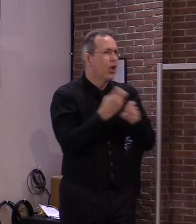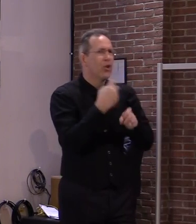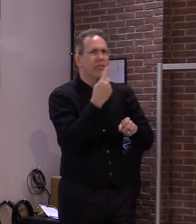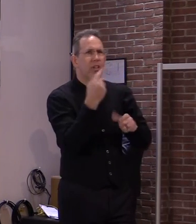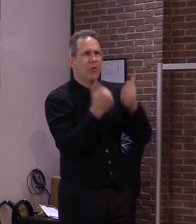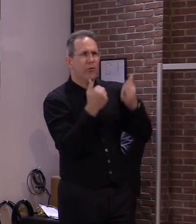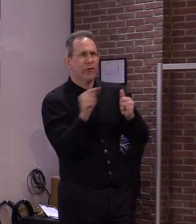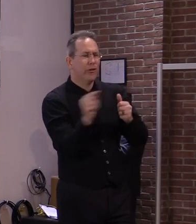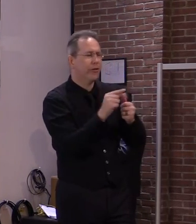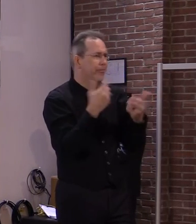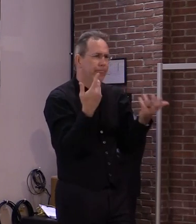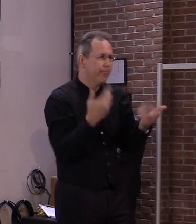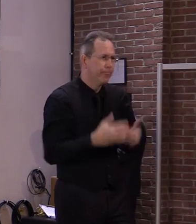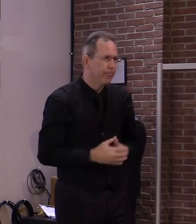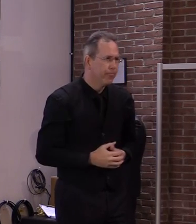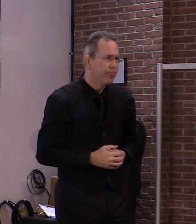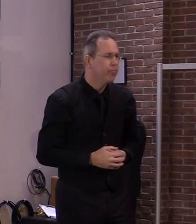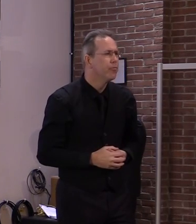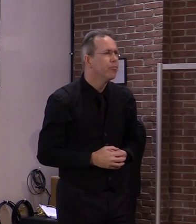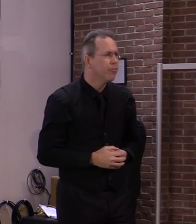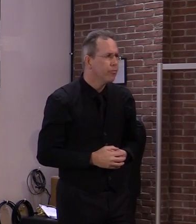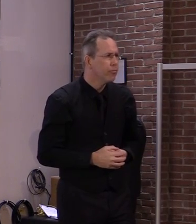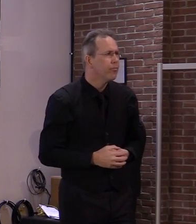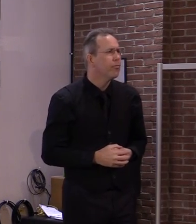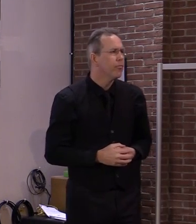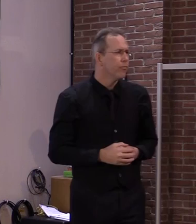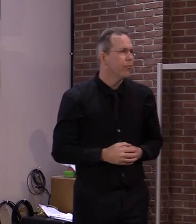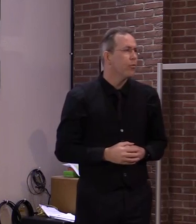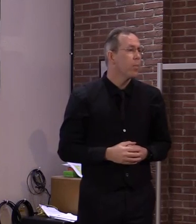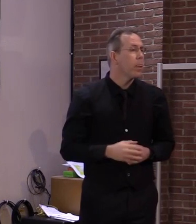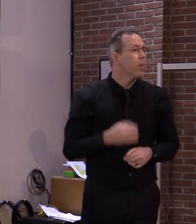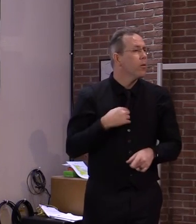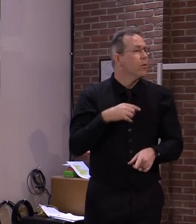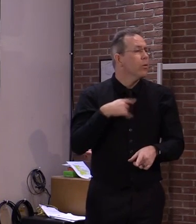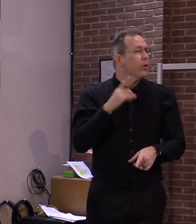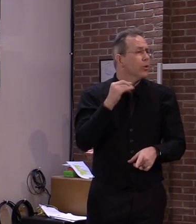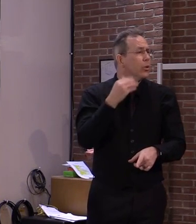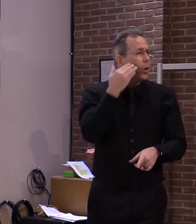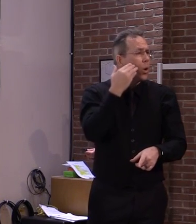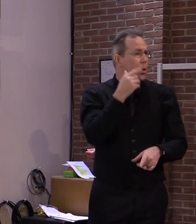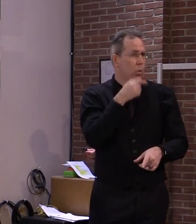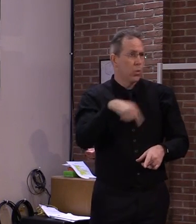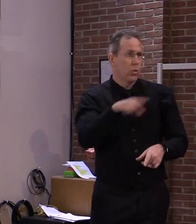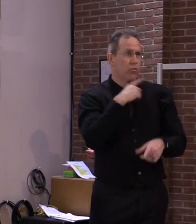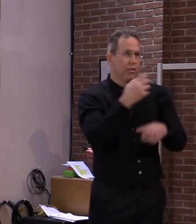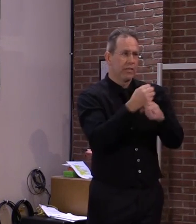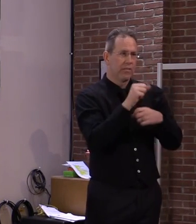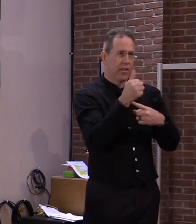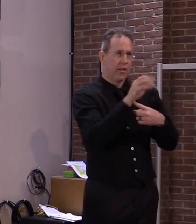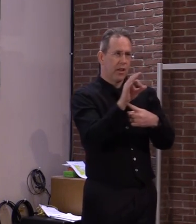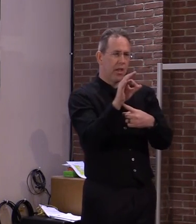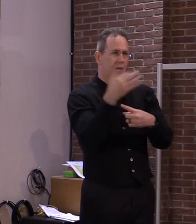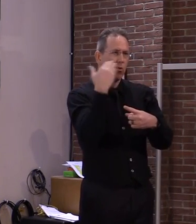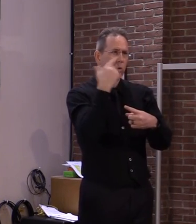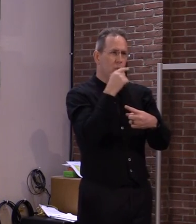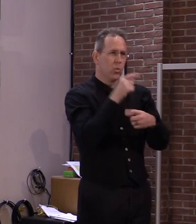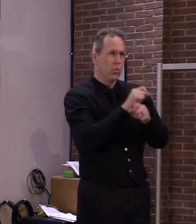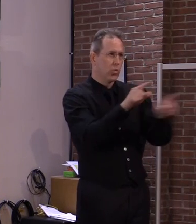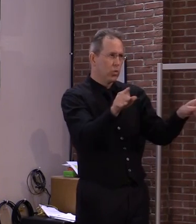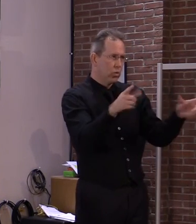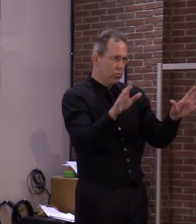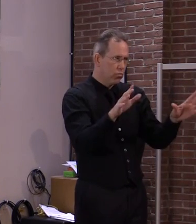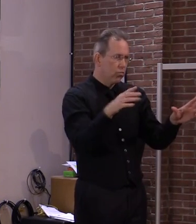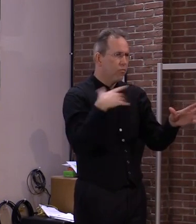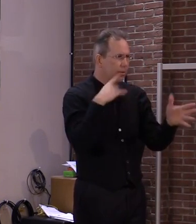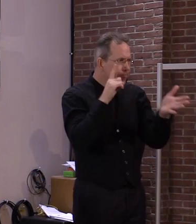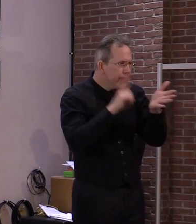to track and know where 1099s went. So if there is a strong indication that it was likely a